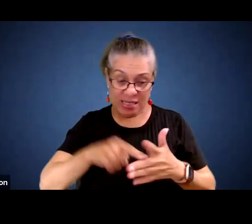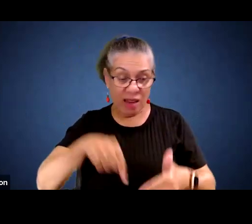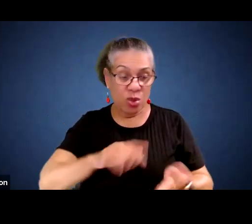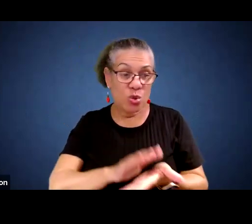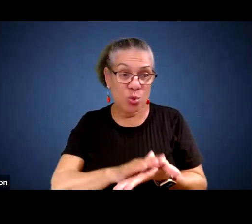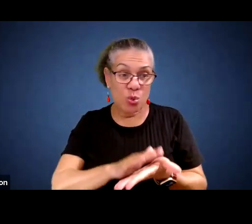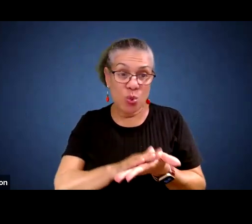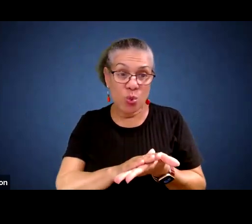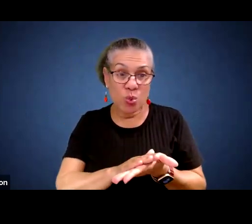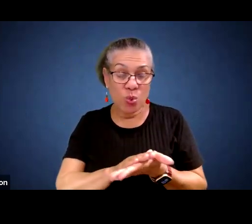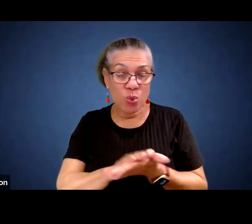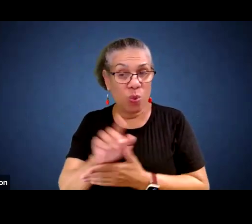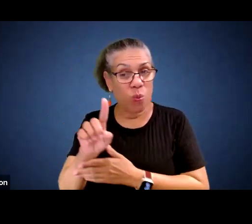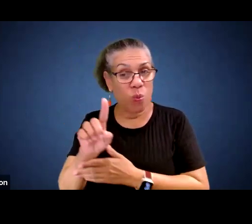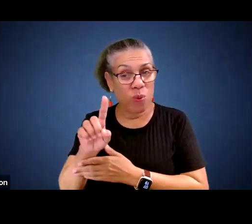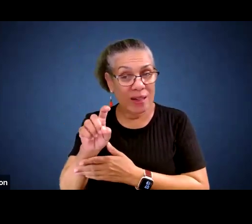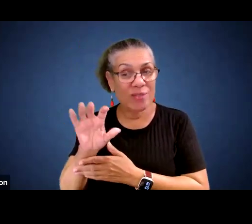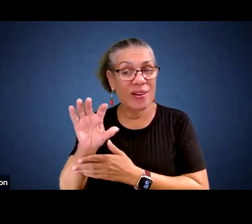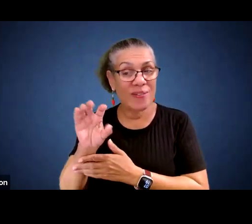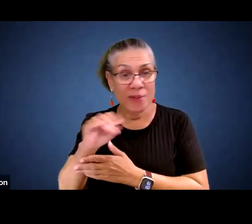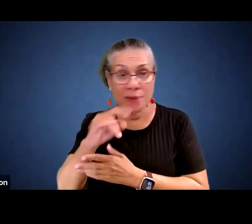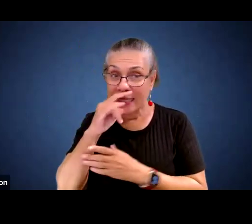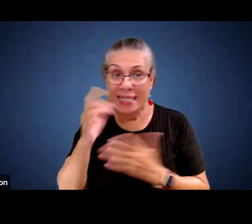only 150 kids.